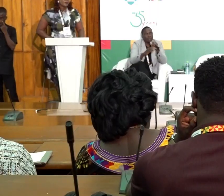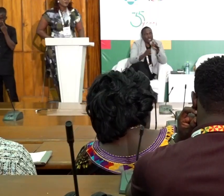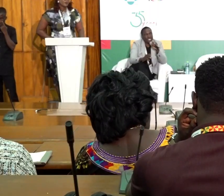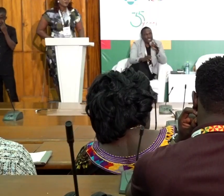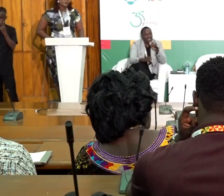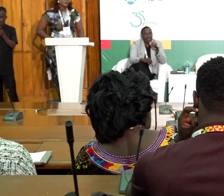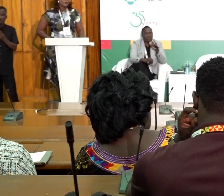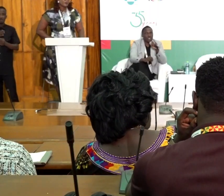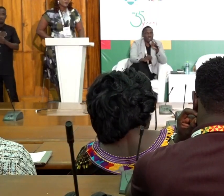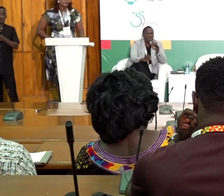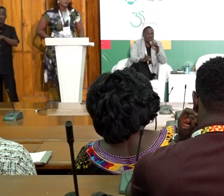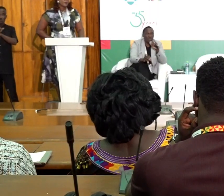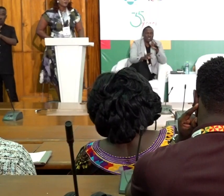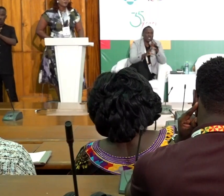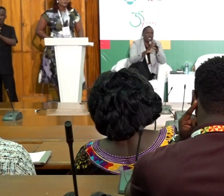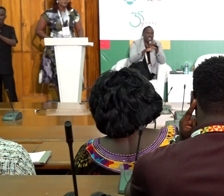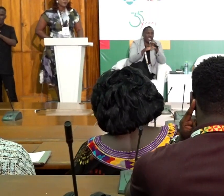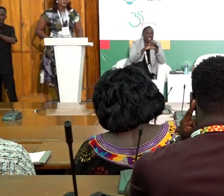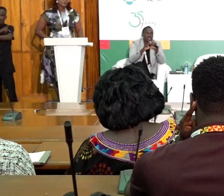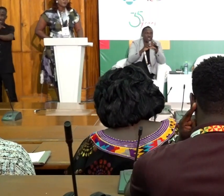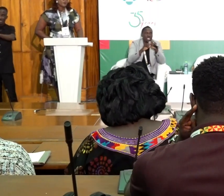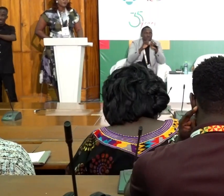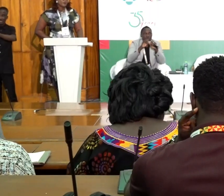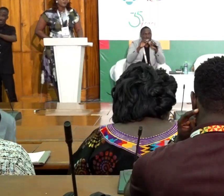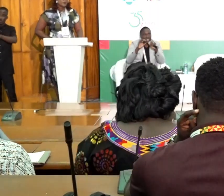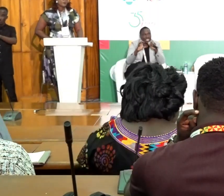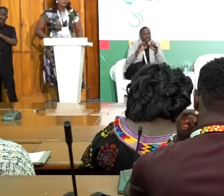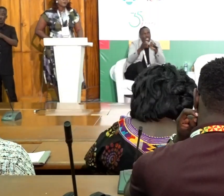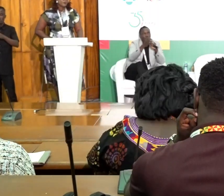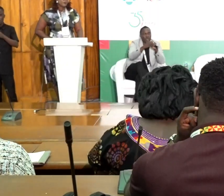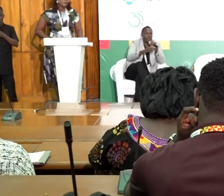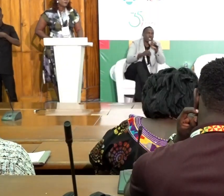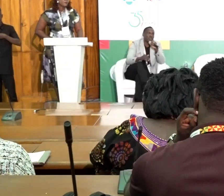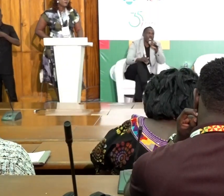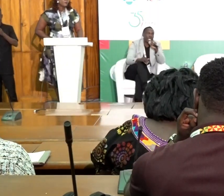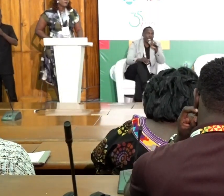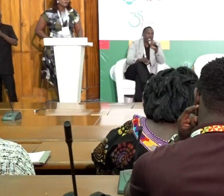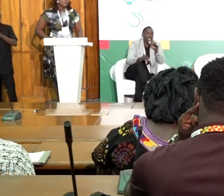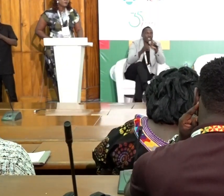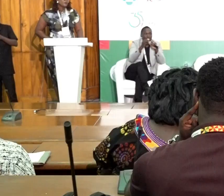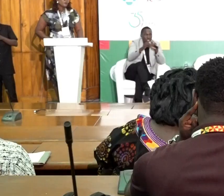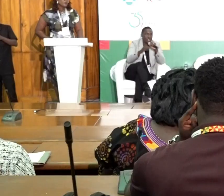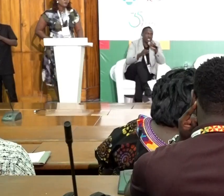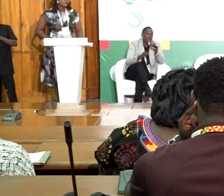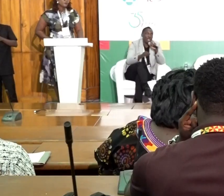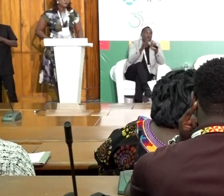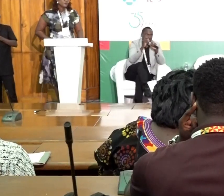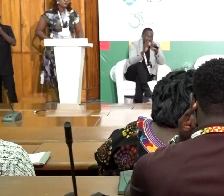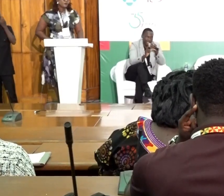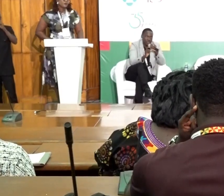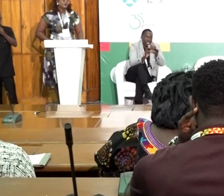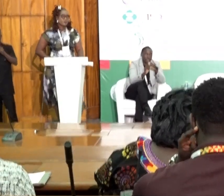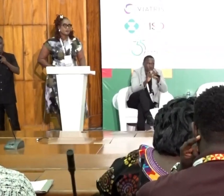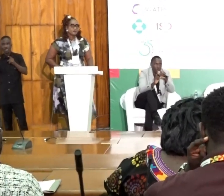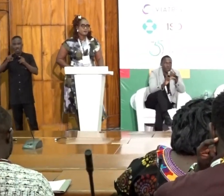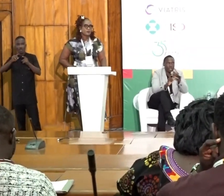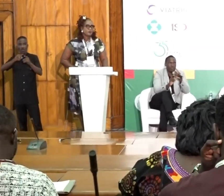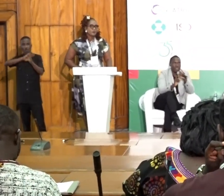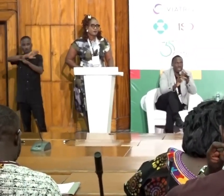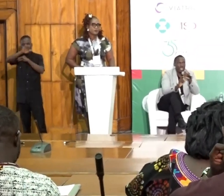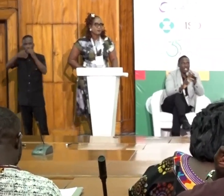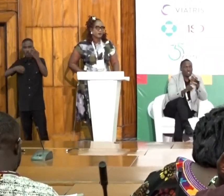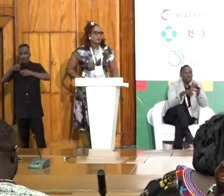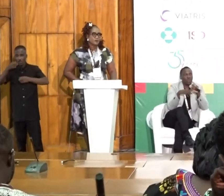PrEP in pregnancy, what we saw, what were the issues that we were seeing when PrEP was being introduced in Malawi, particularly oral